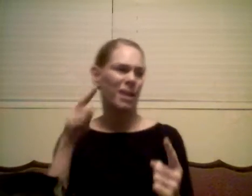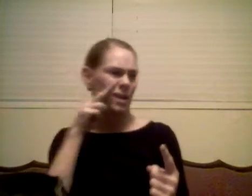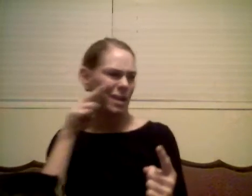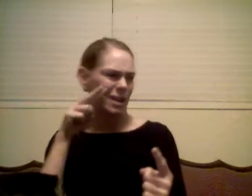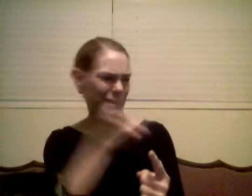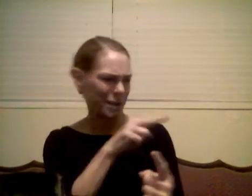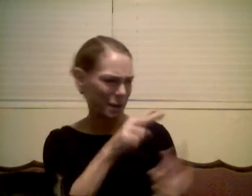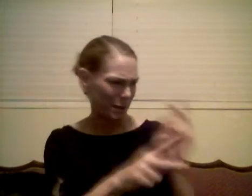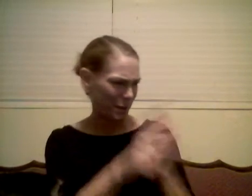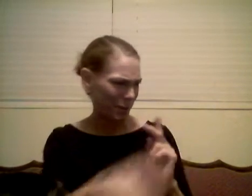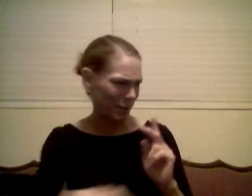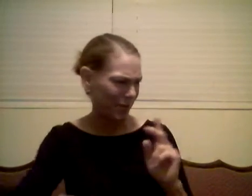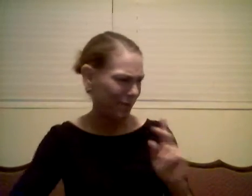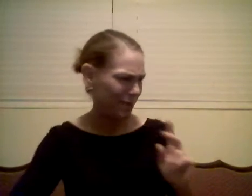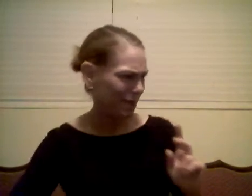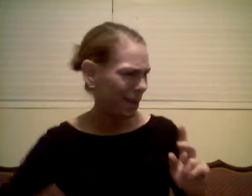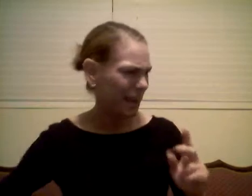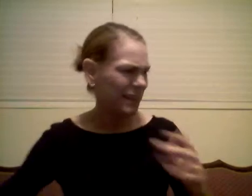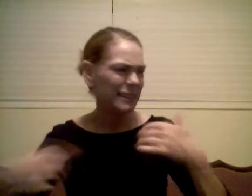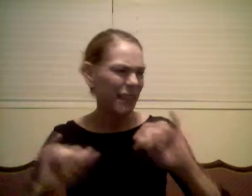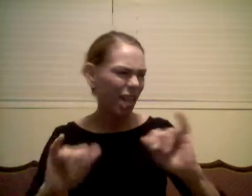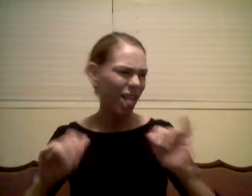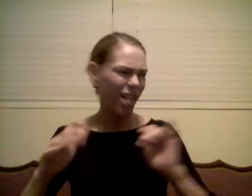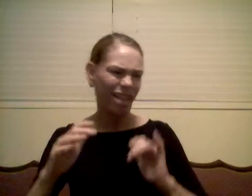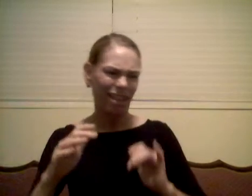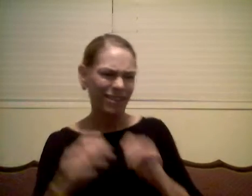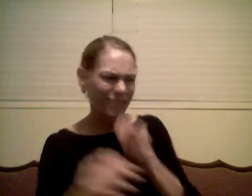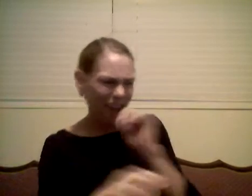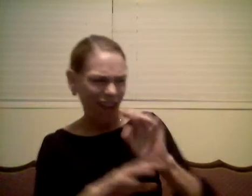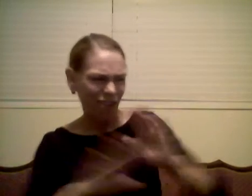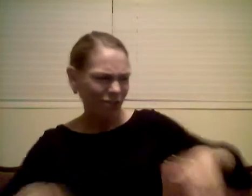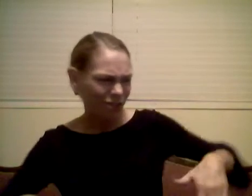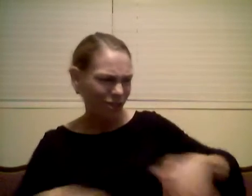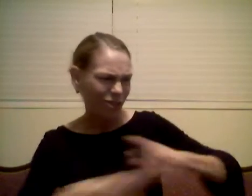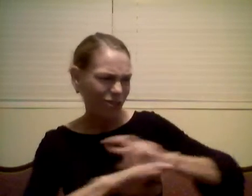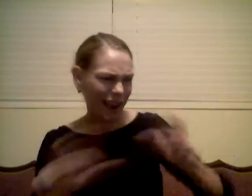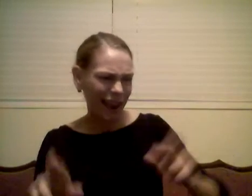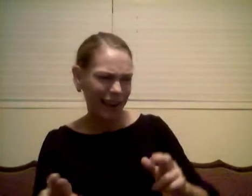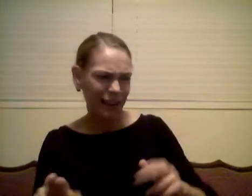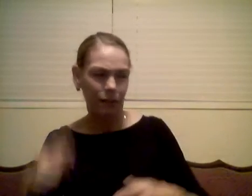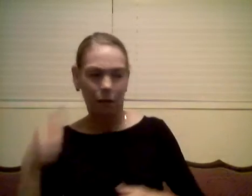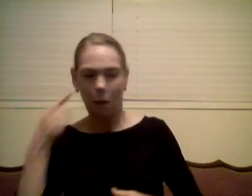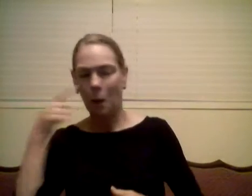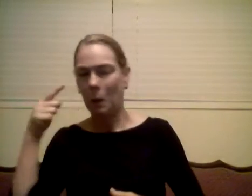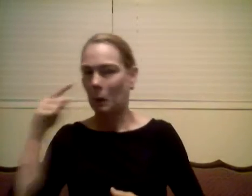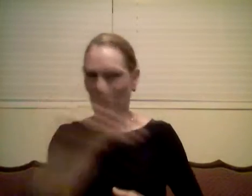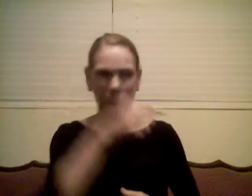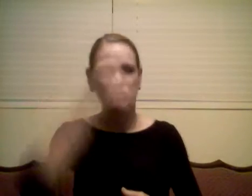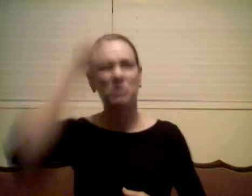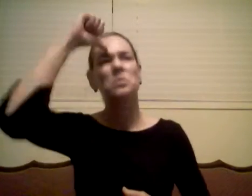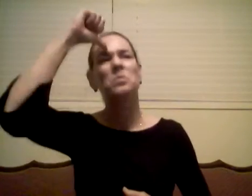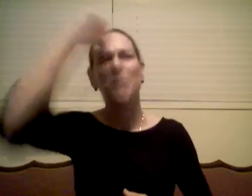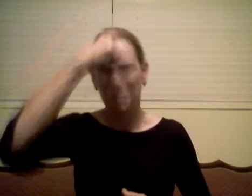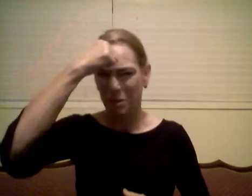candidates coming out, still getting dressed, coming out of their car, again, we laugh at you. And we remember you for things that are not very